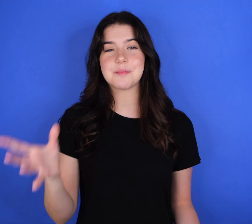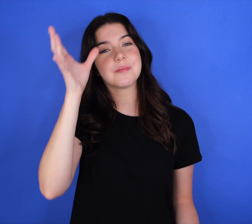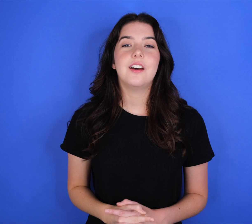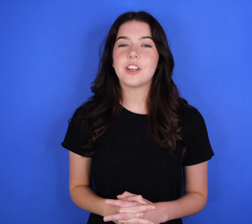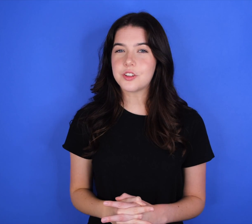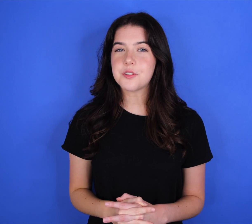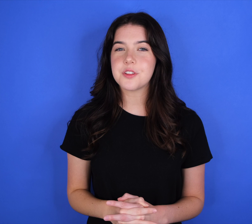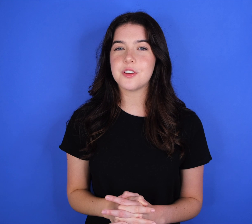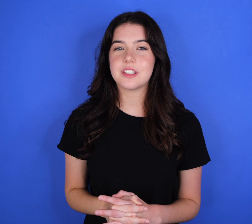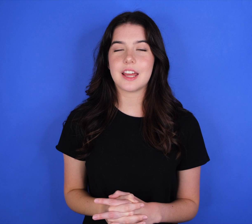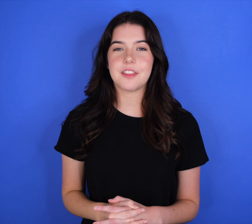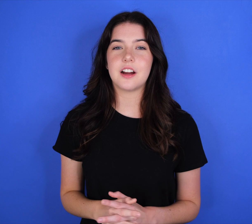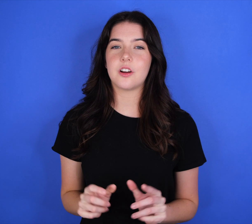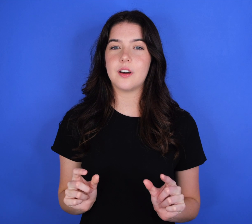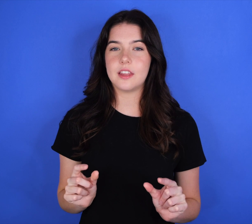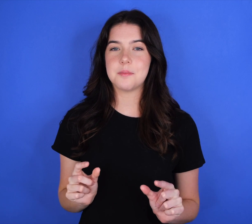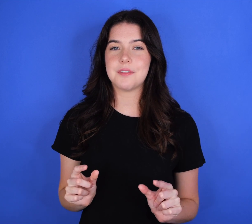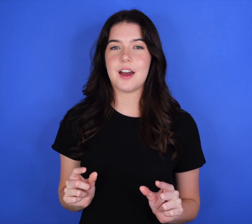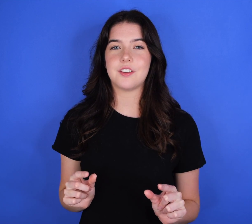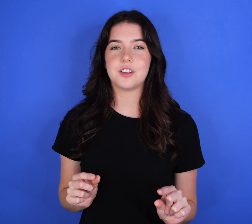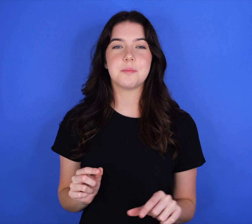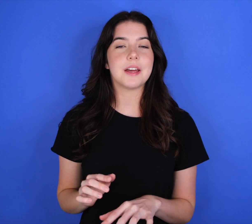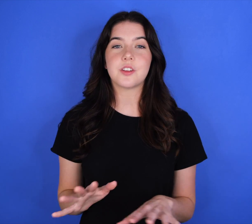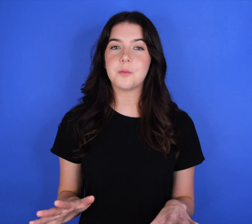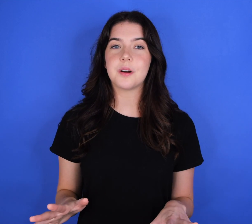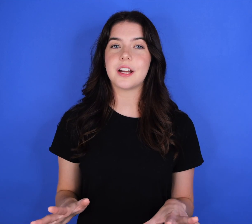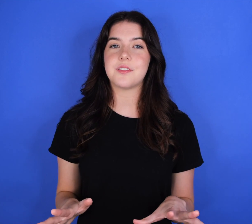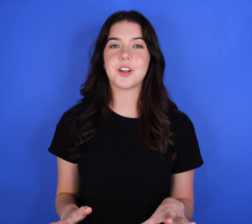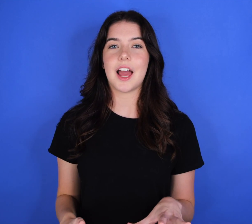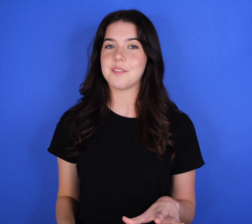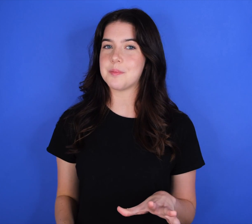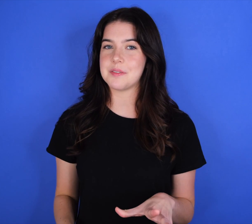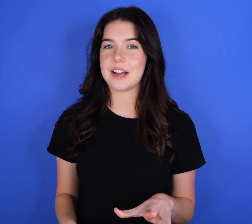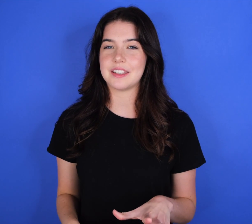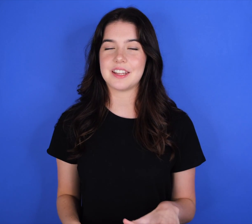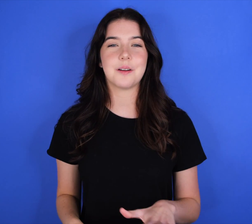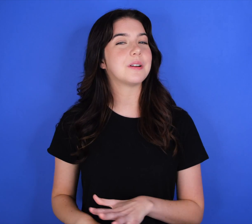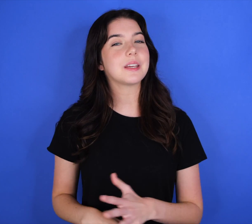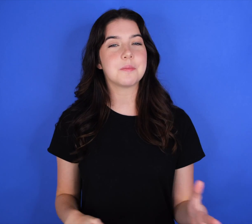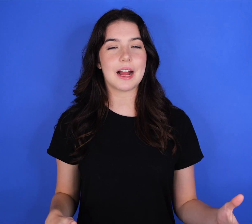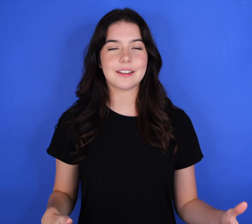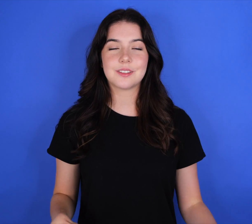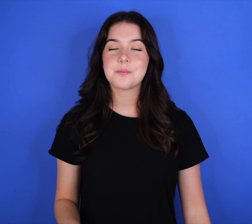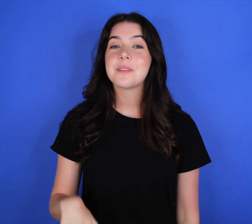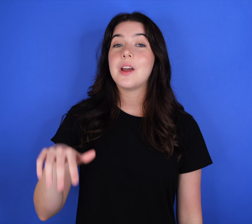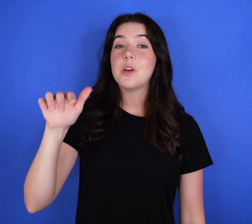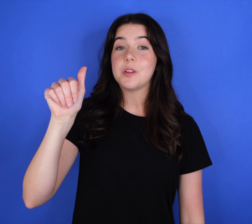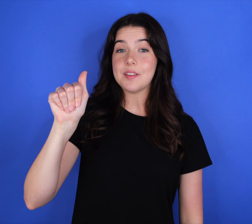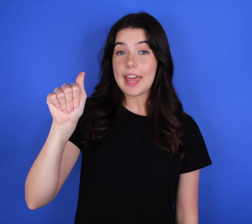So let's go through those together. I'll go a little bit faster, but don't worry if you don't have it perfected yet. We're just gonna practice. So we have